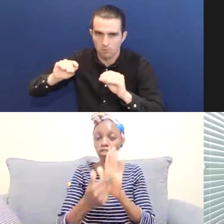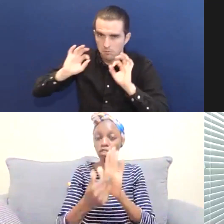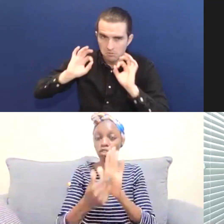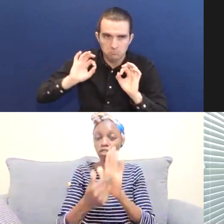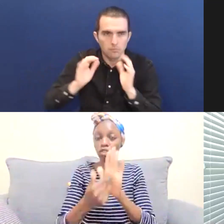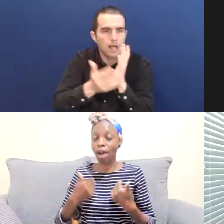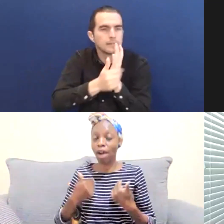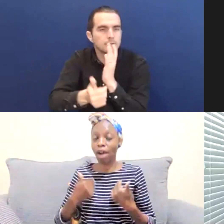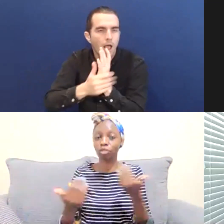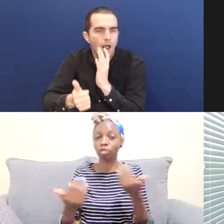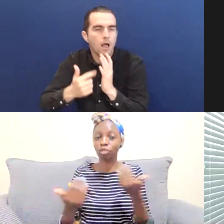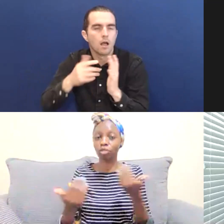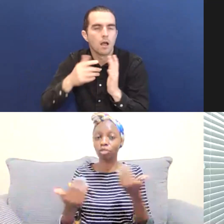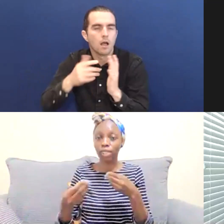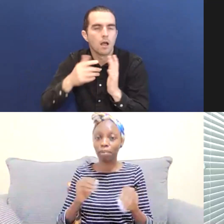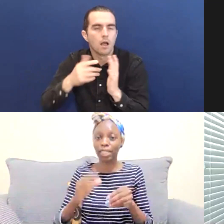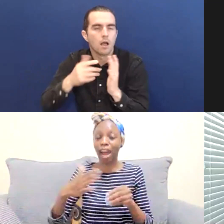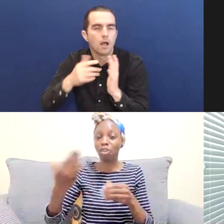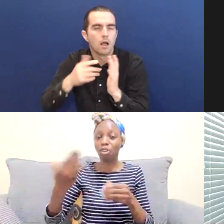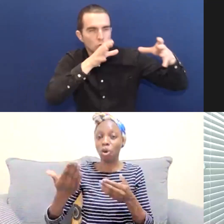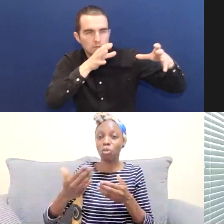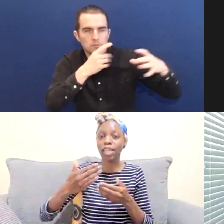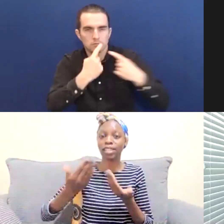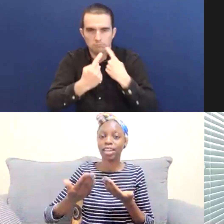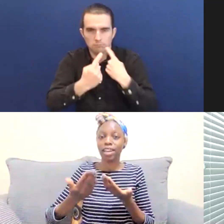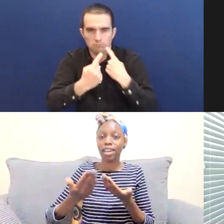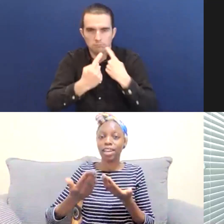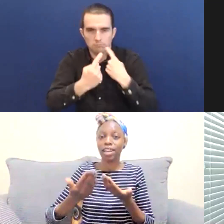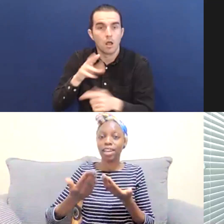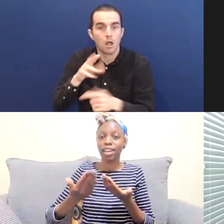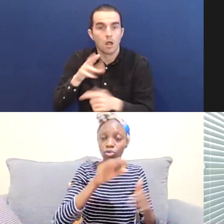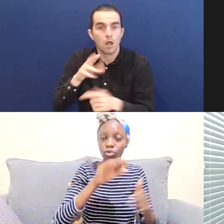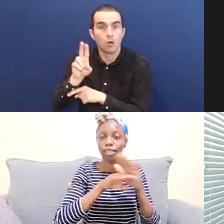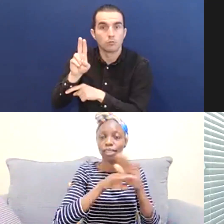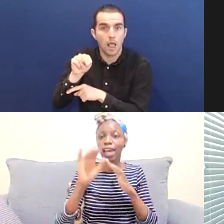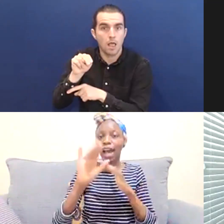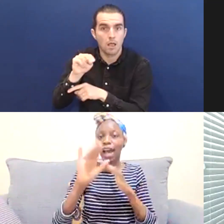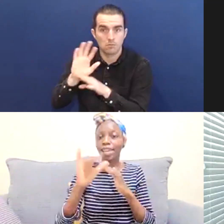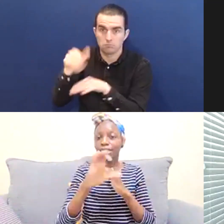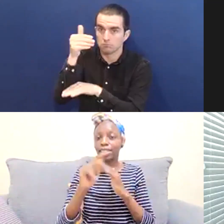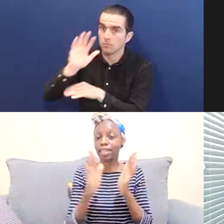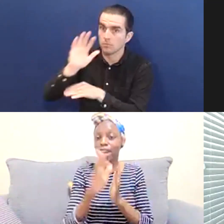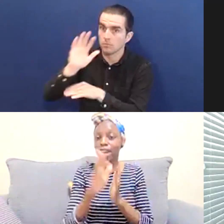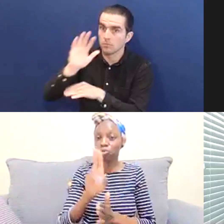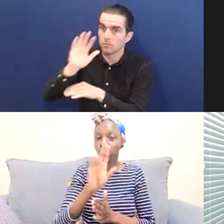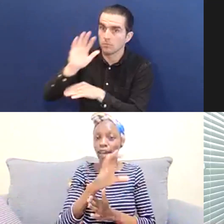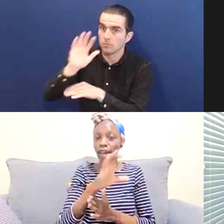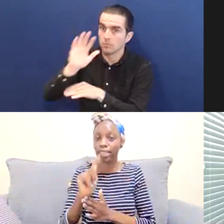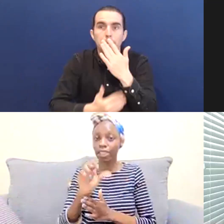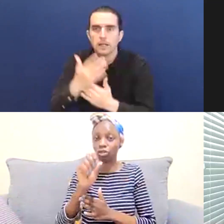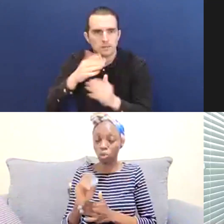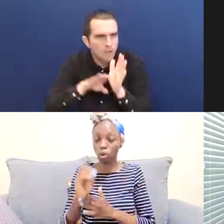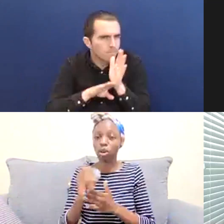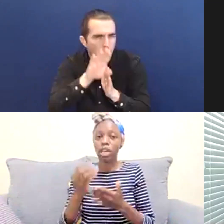with disabilities lag behind in both access to ICTs and the use of ICTs. So basically, in addition to